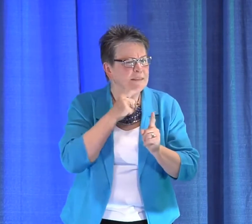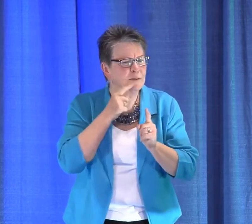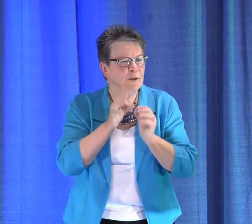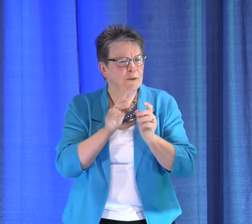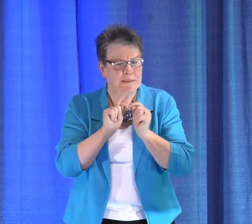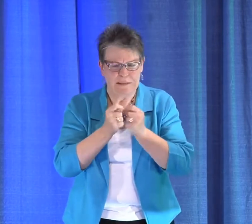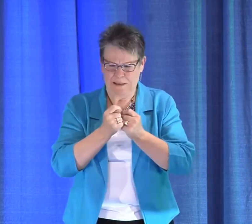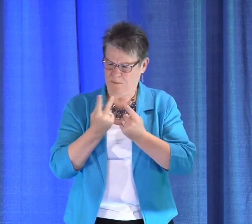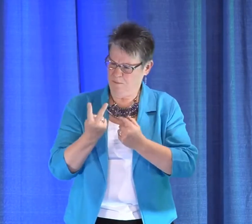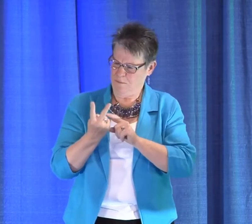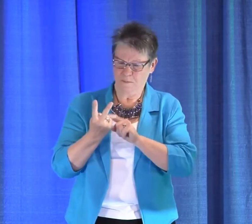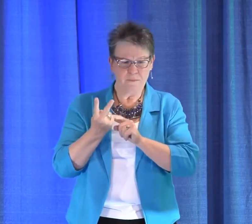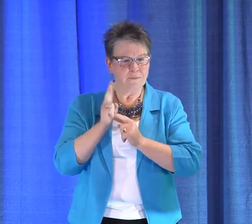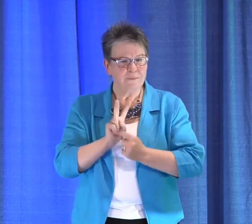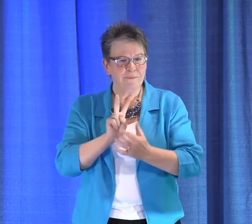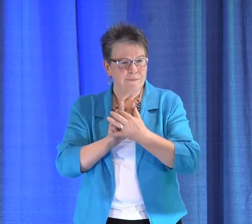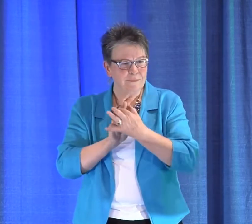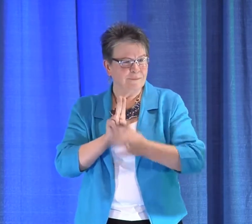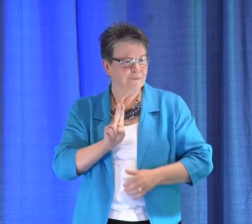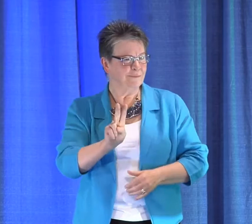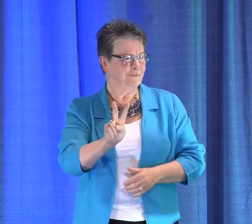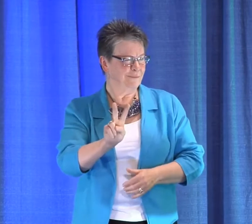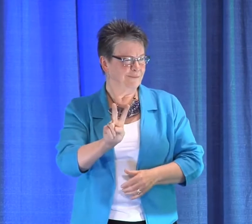team. Deaf and hearing, both.